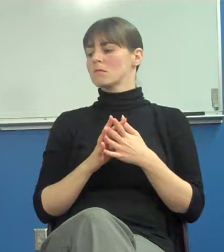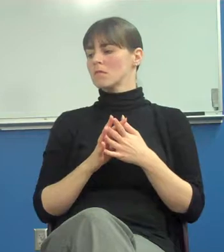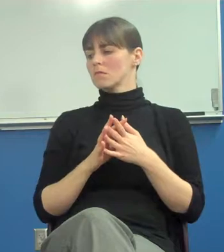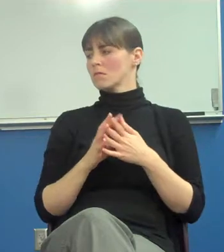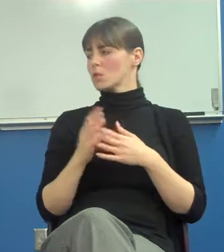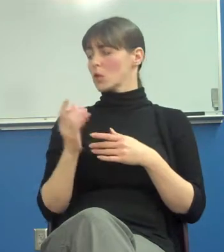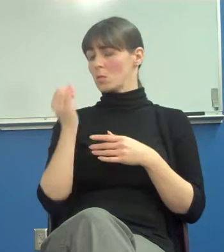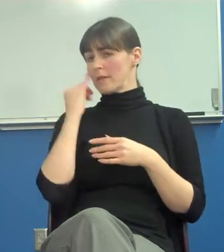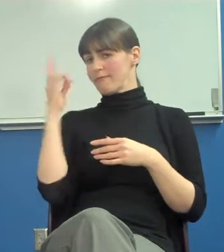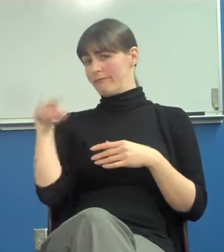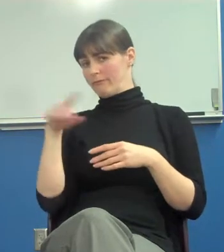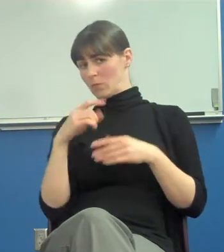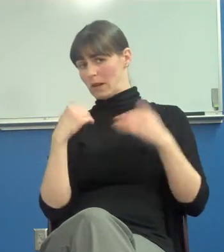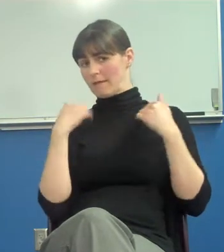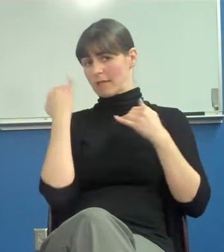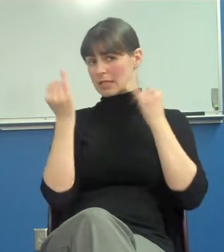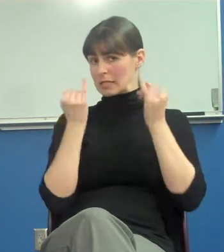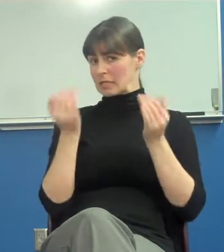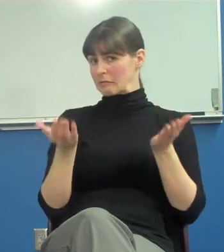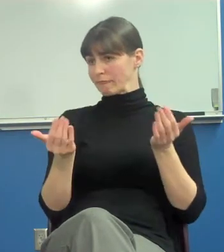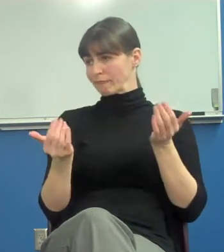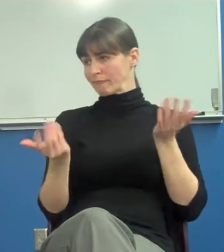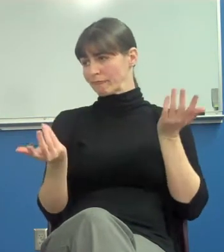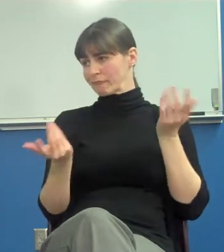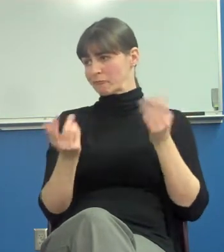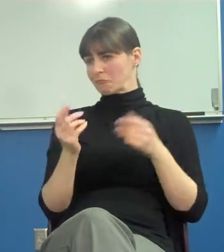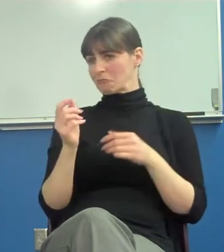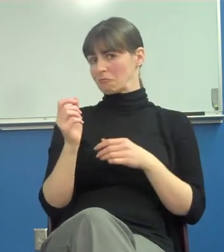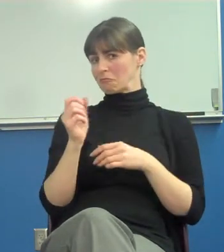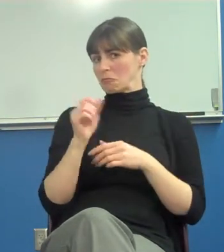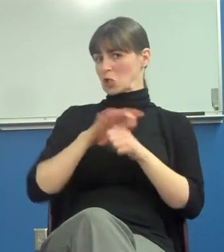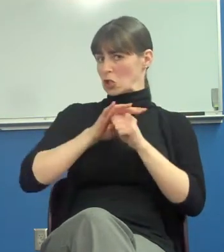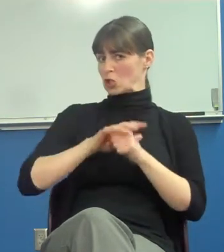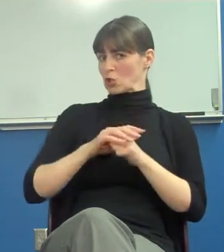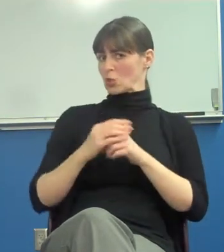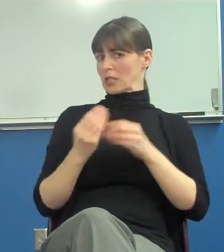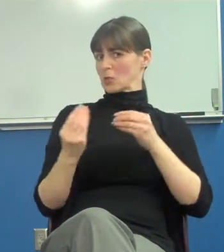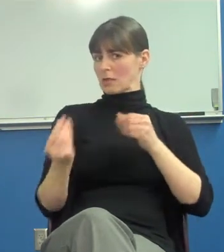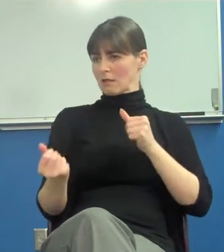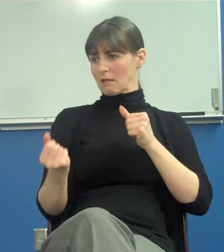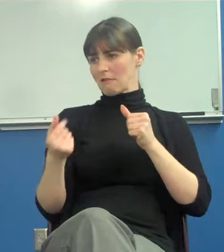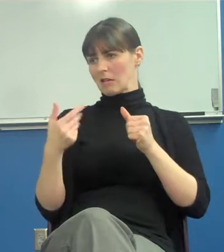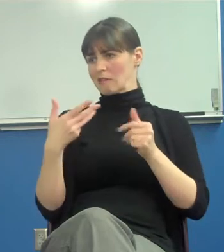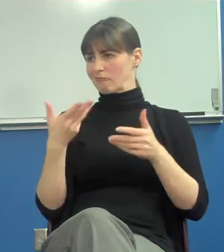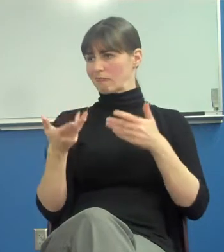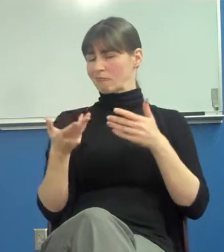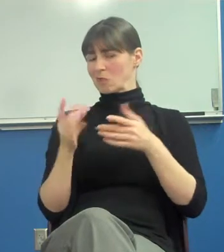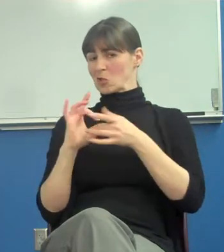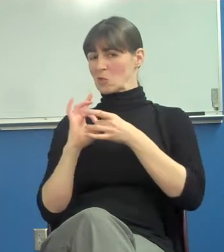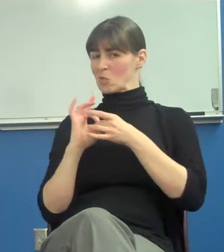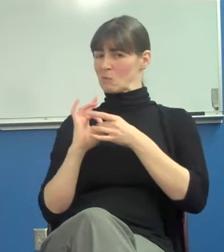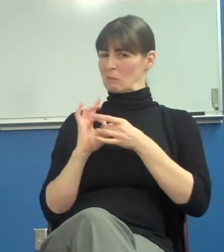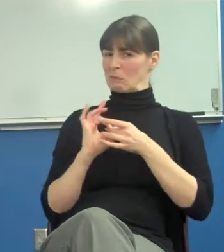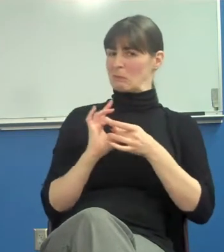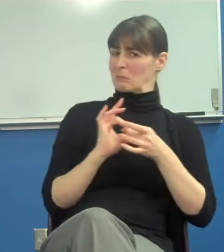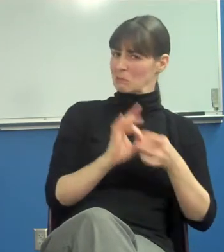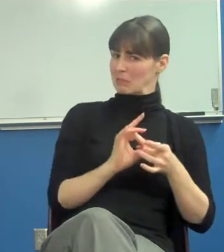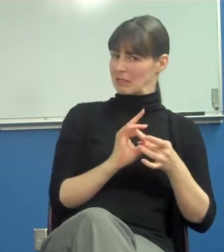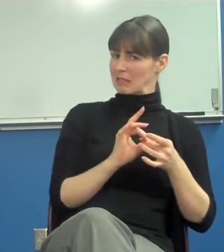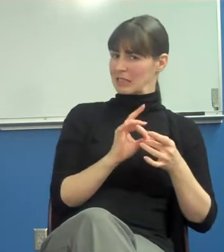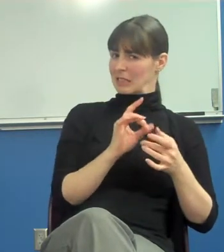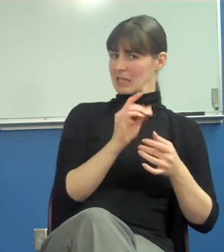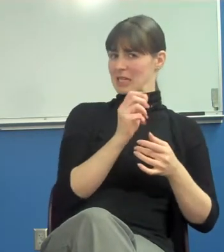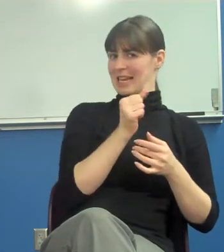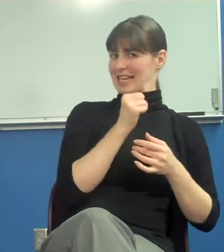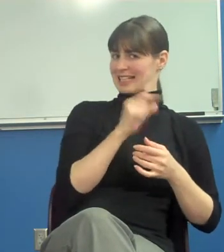So I mean, if anybody has any ideas for any stress relieving, it doesn't have to be, you know,